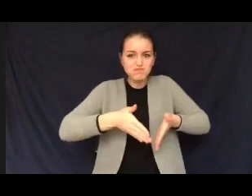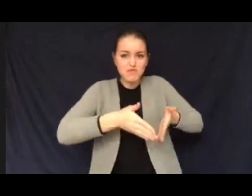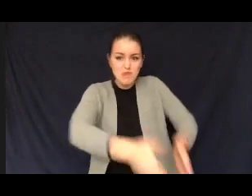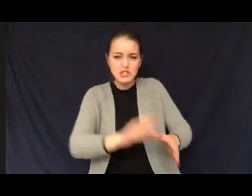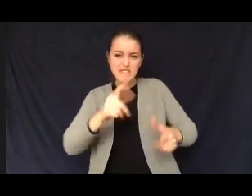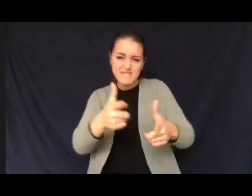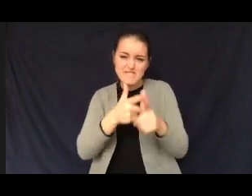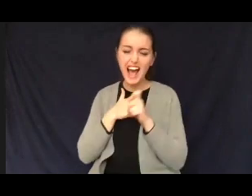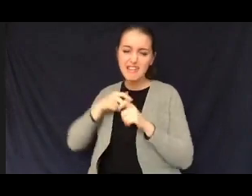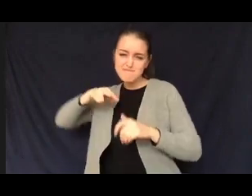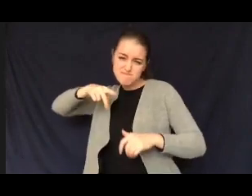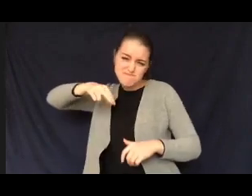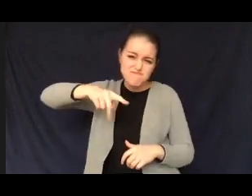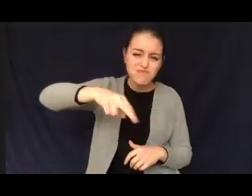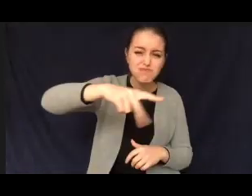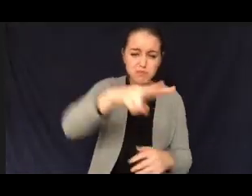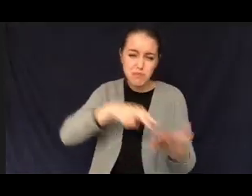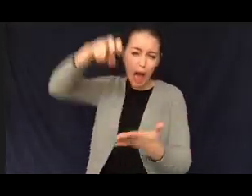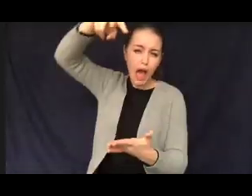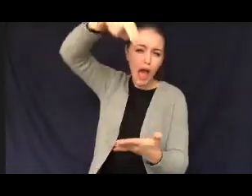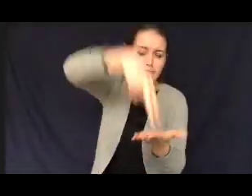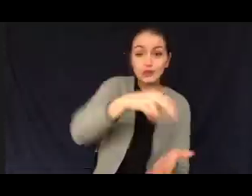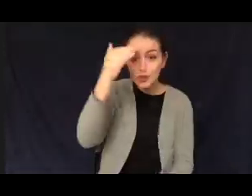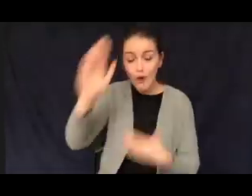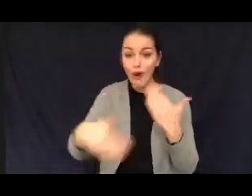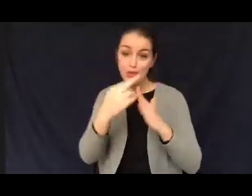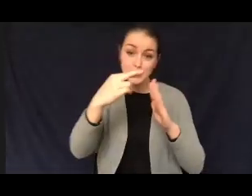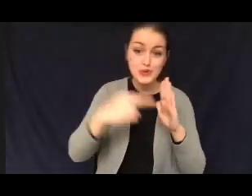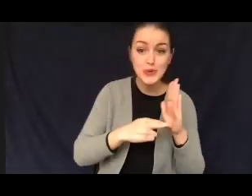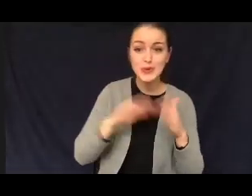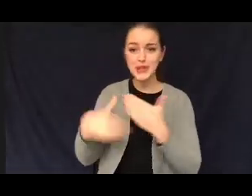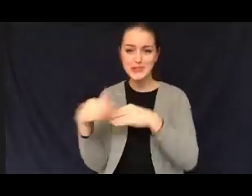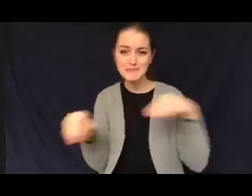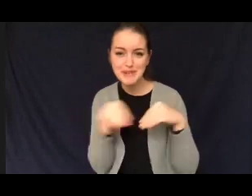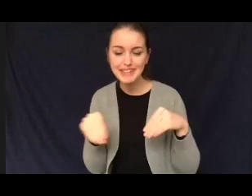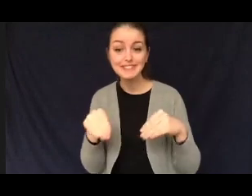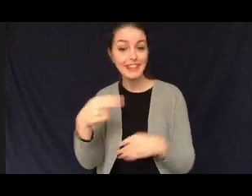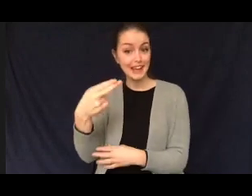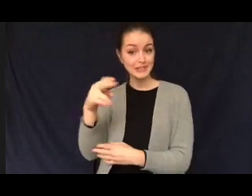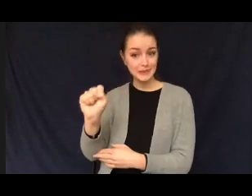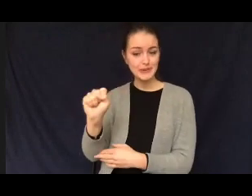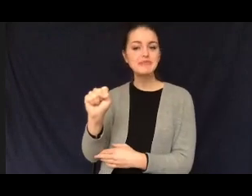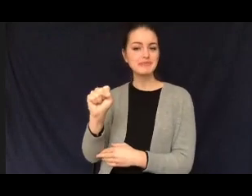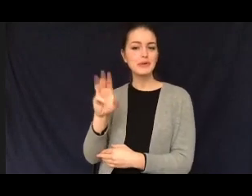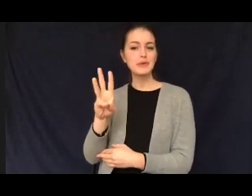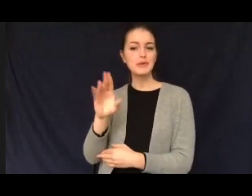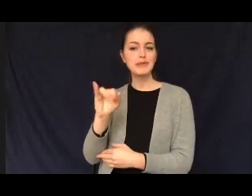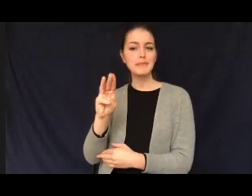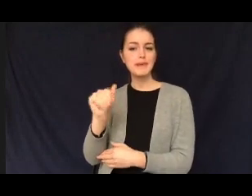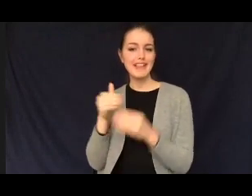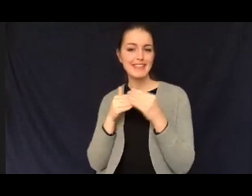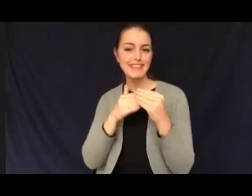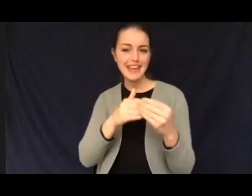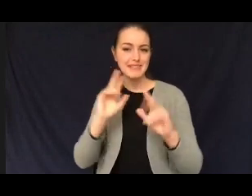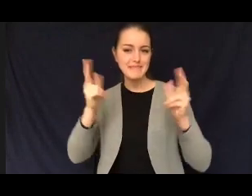air, and she knew all the rules and all the moves. In high school, she led her basketball team to one